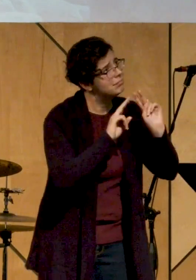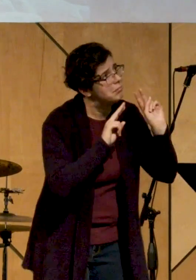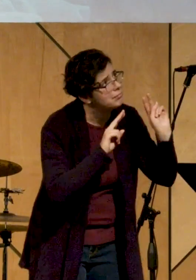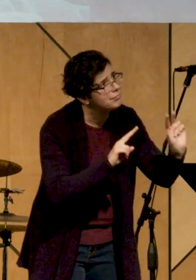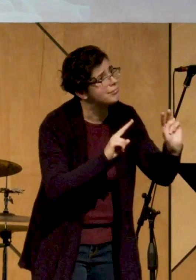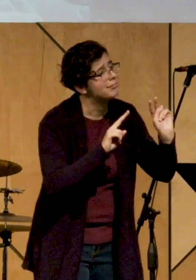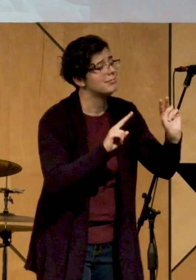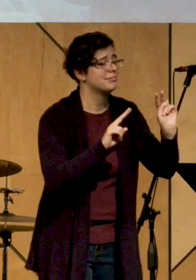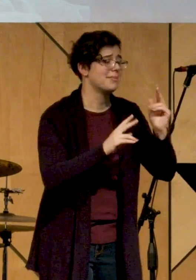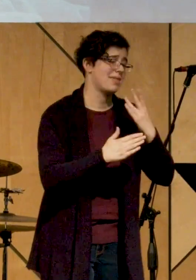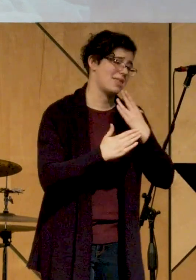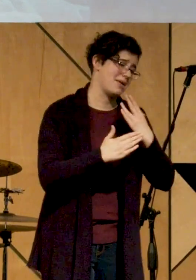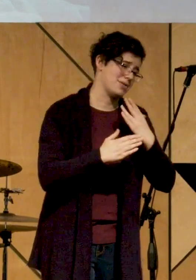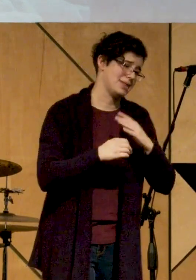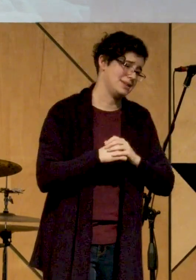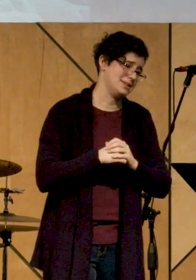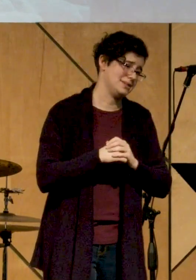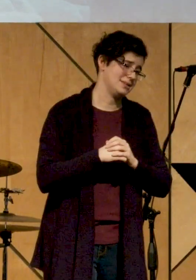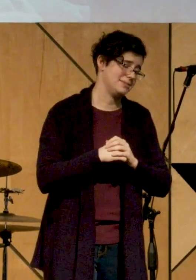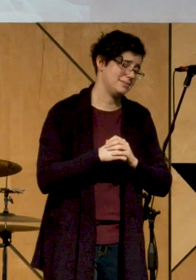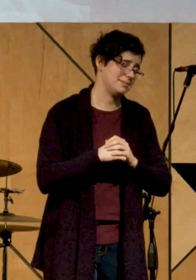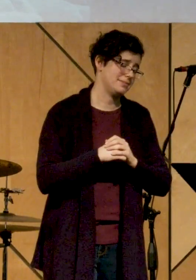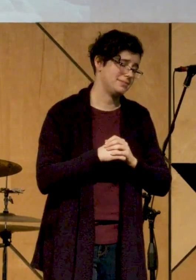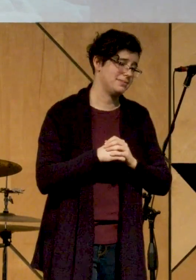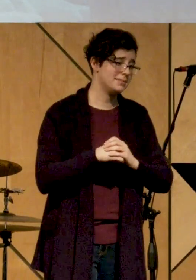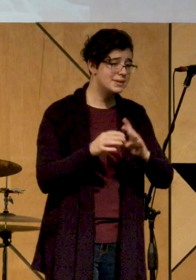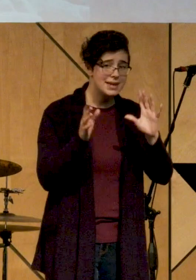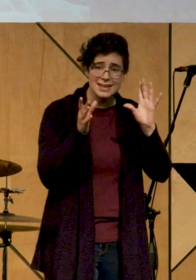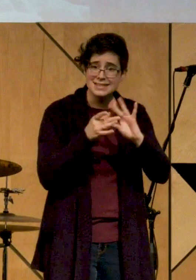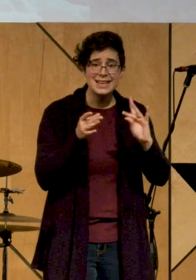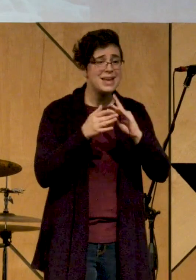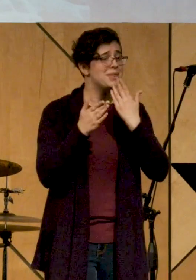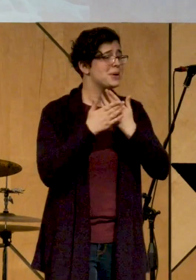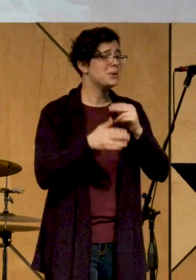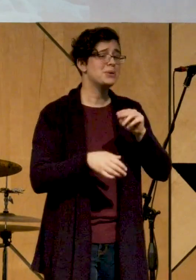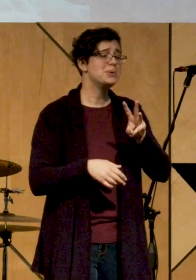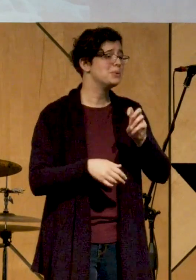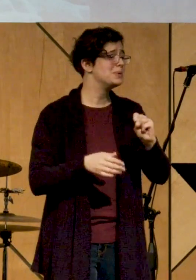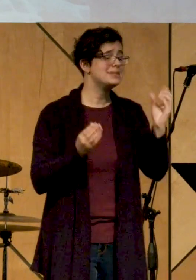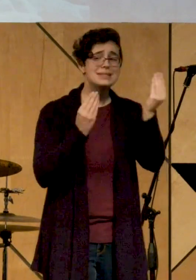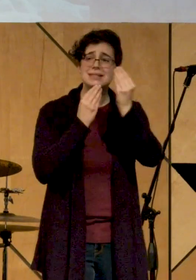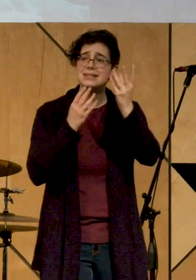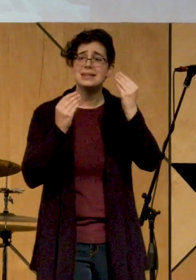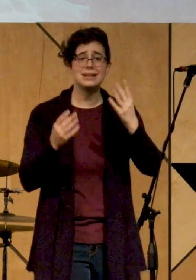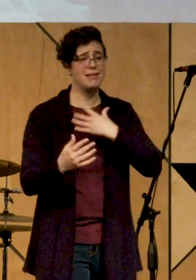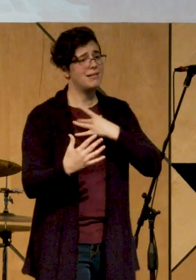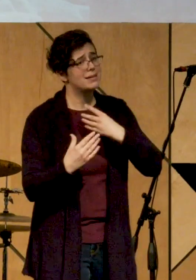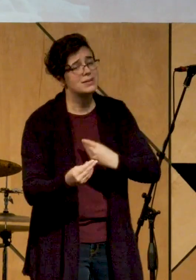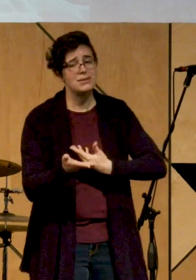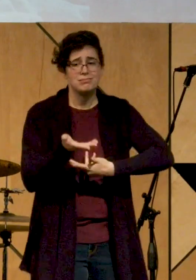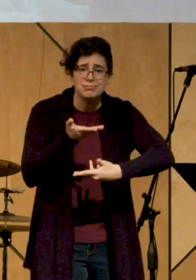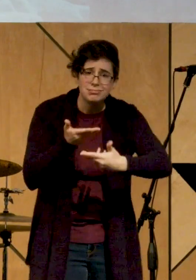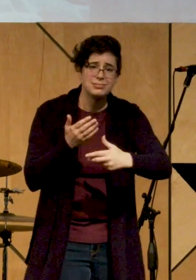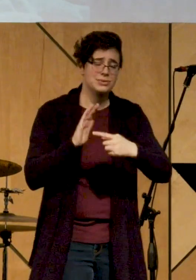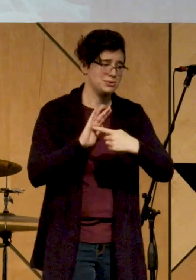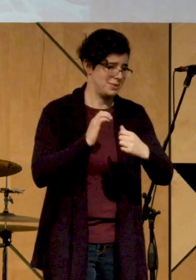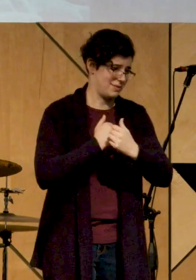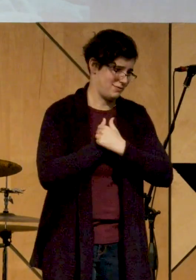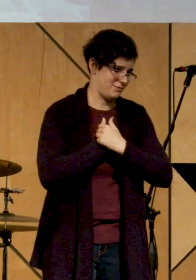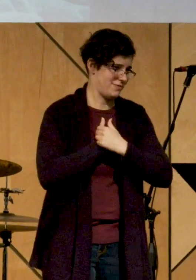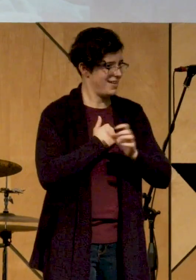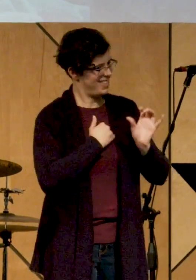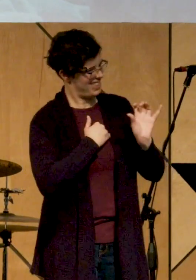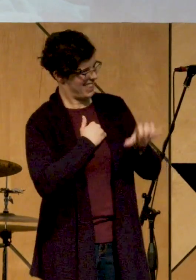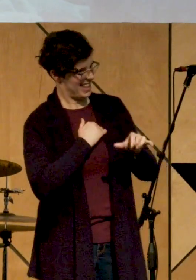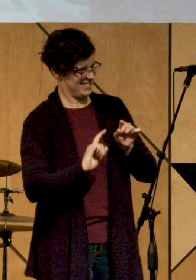watchfully, thankfully. And let's say that good news graciously seasoned with salt. That's